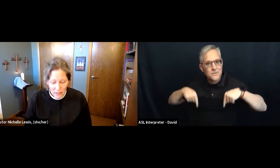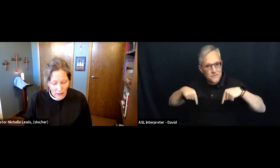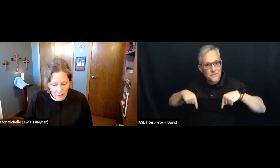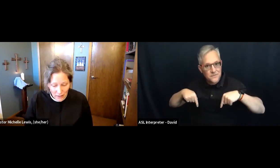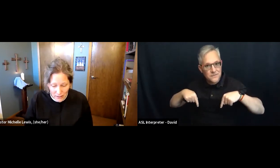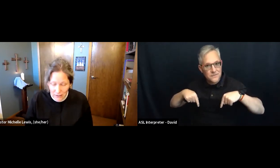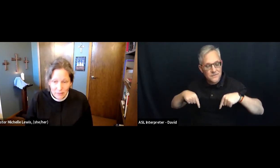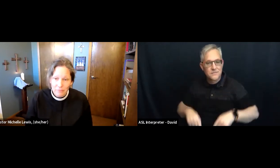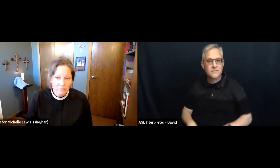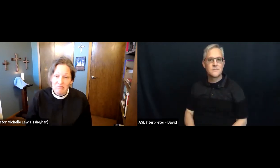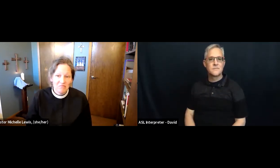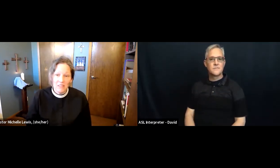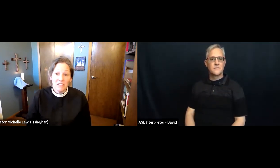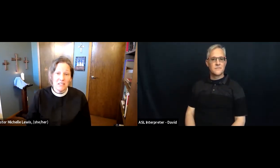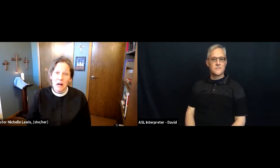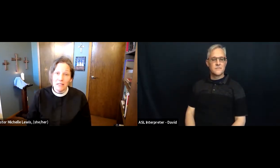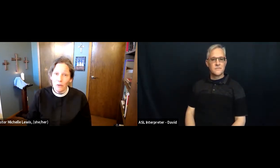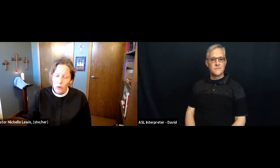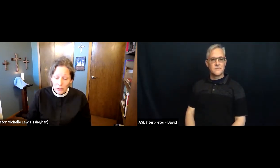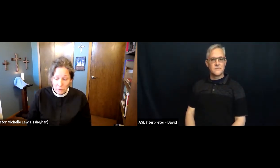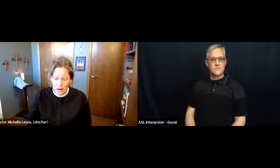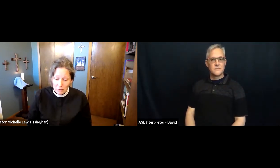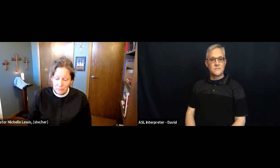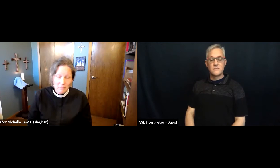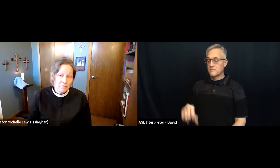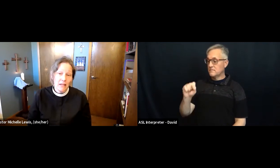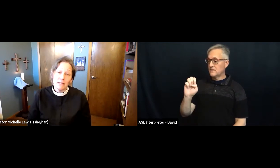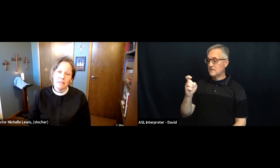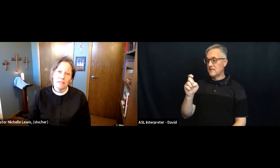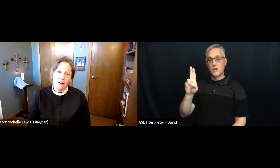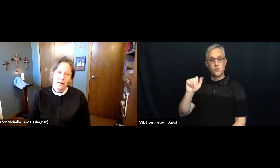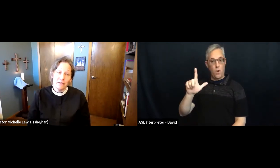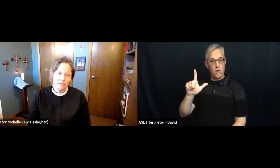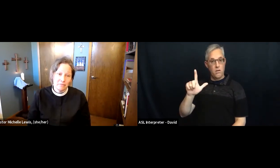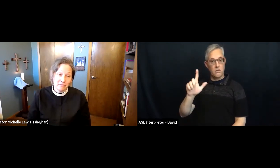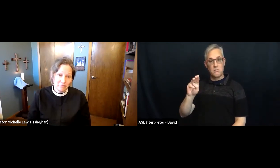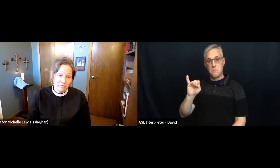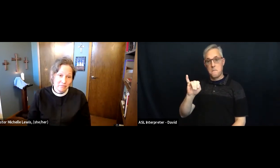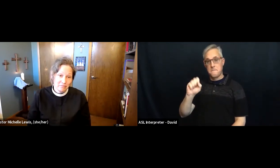Sexual misconduct is not an old problem that has been solved.